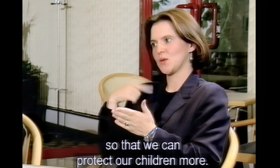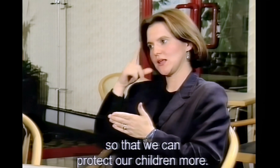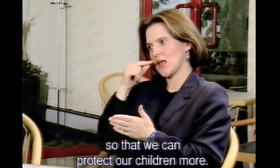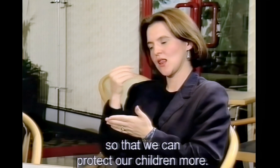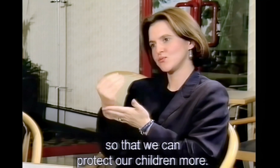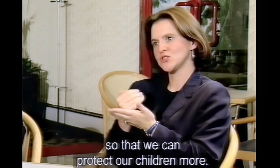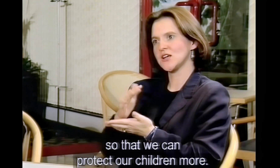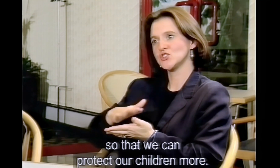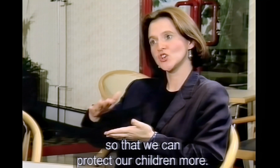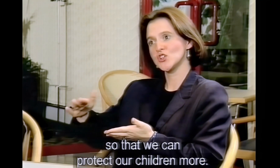more.